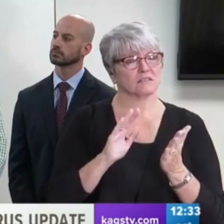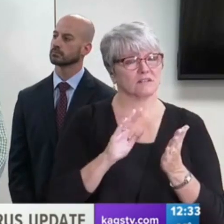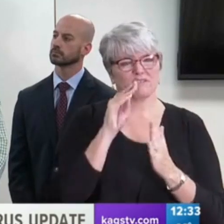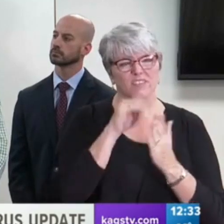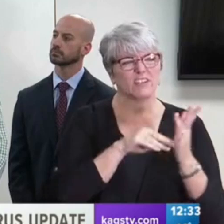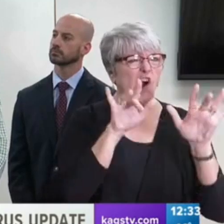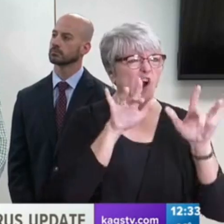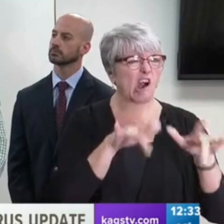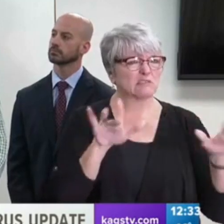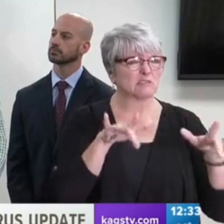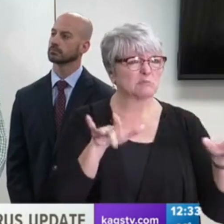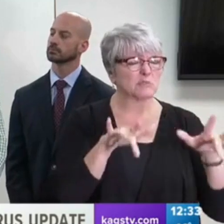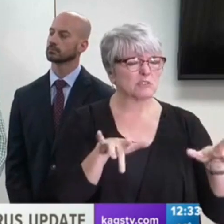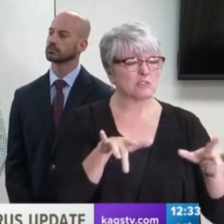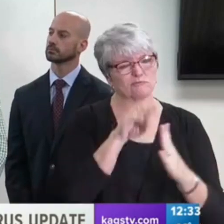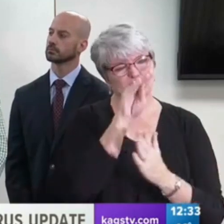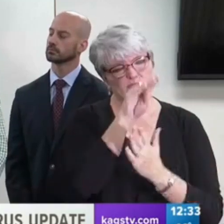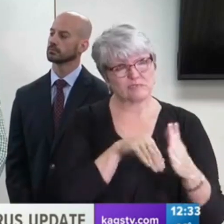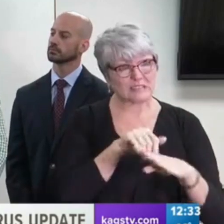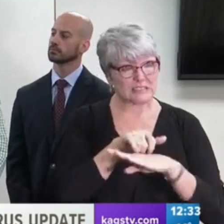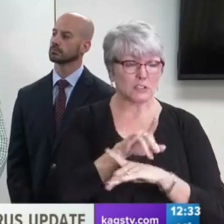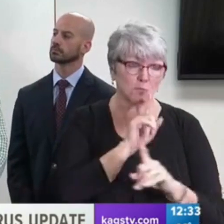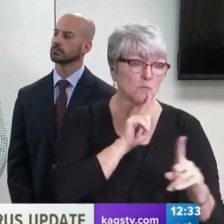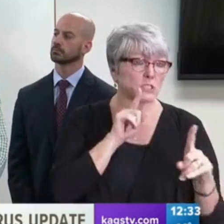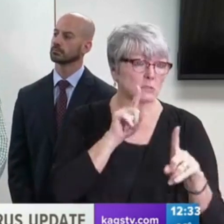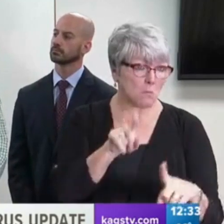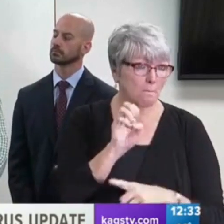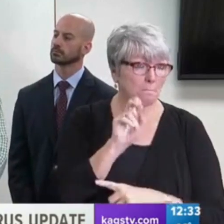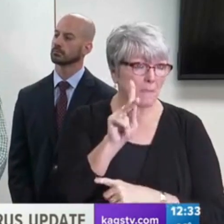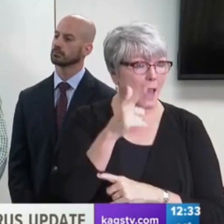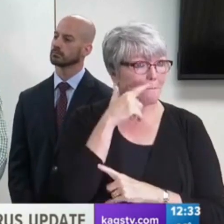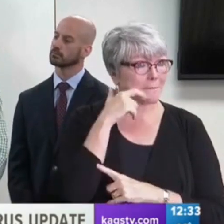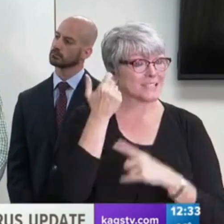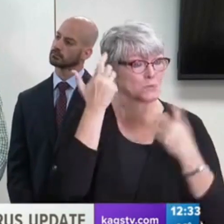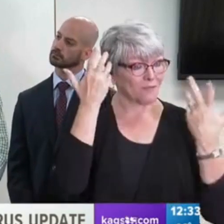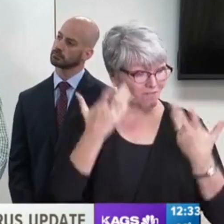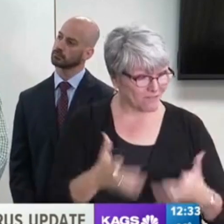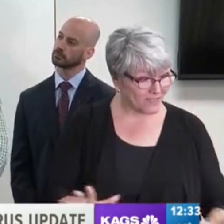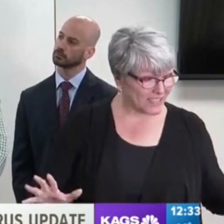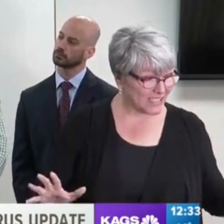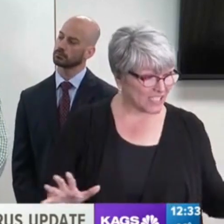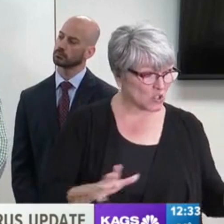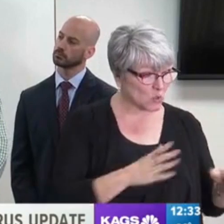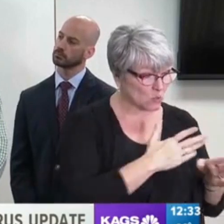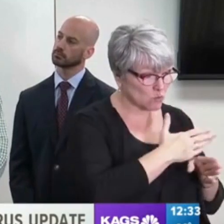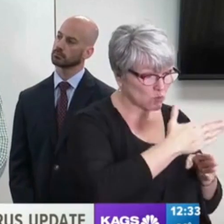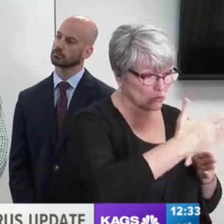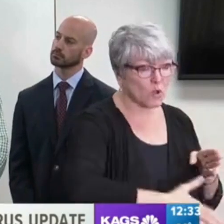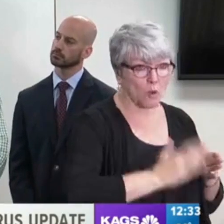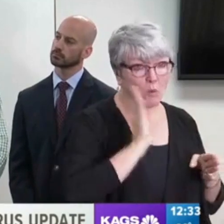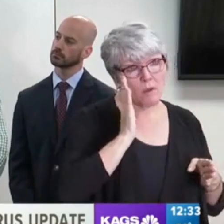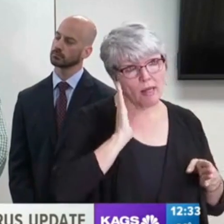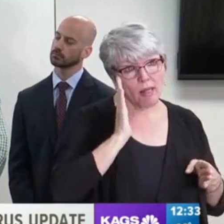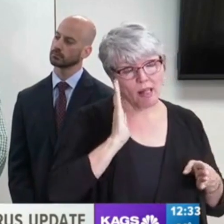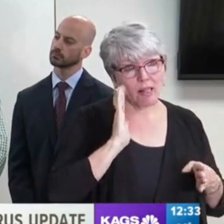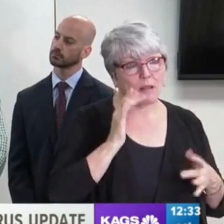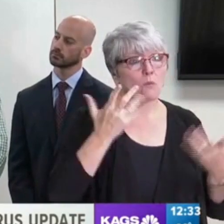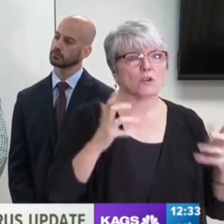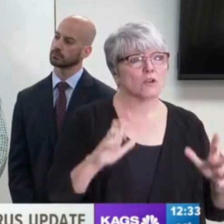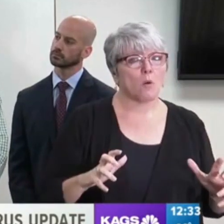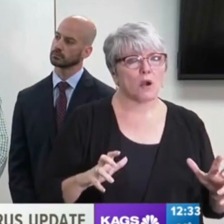whether you do it online or send it in, but you need to respond back to it, because once we get past this, and we will,